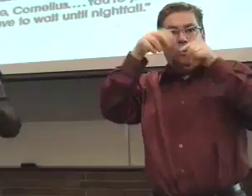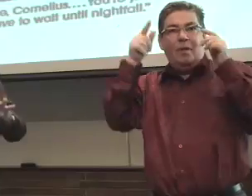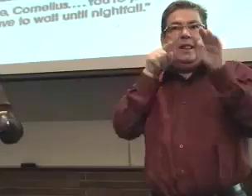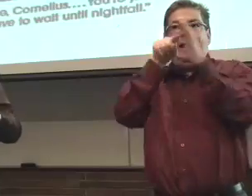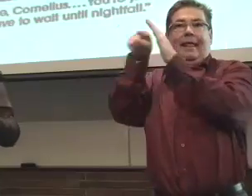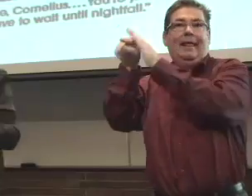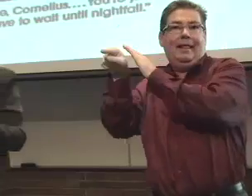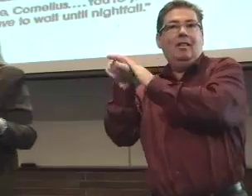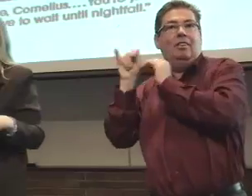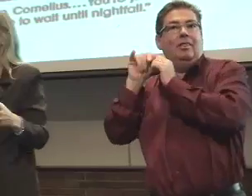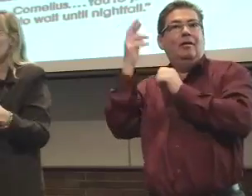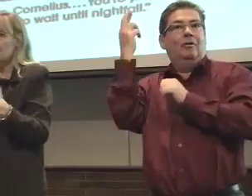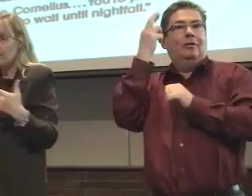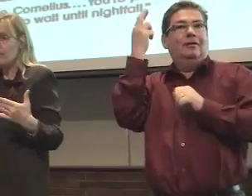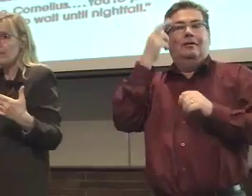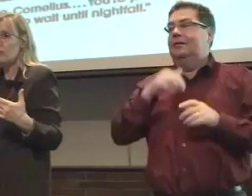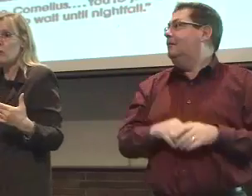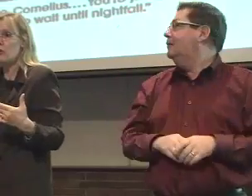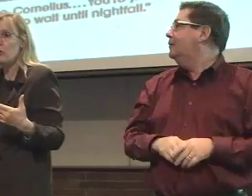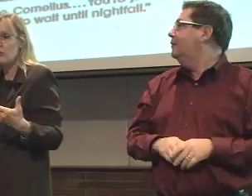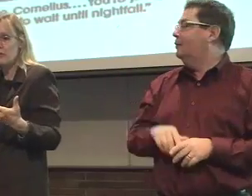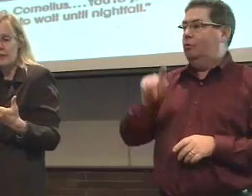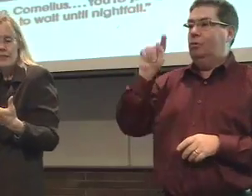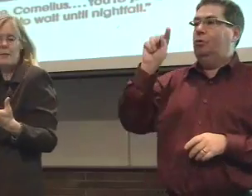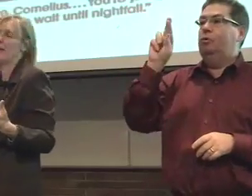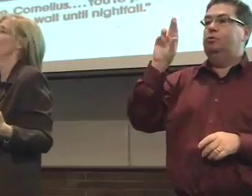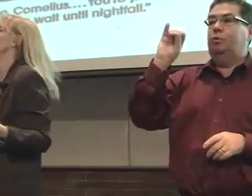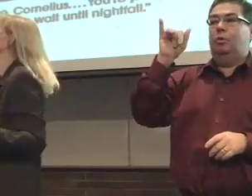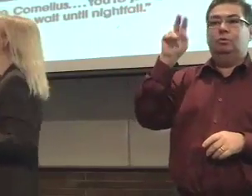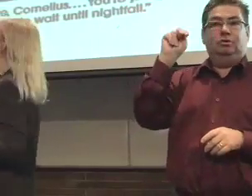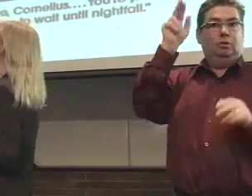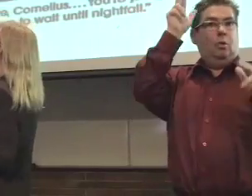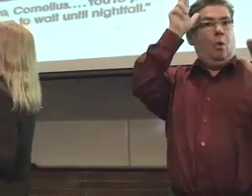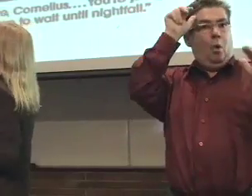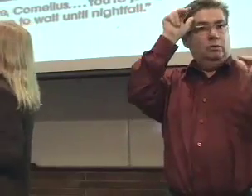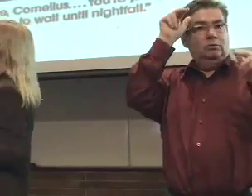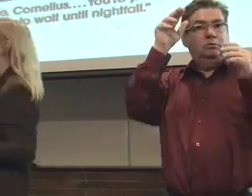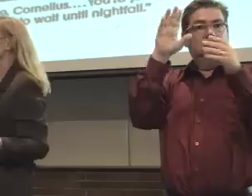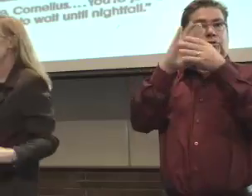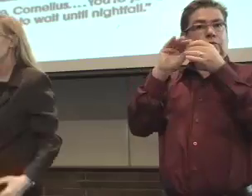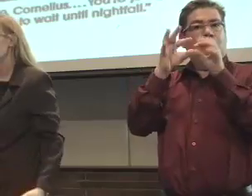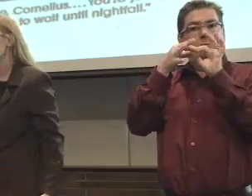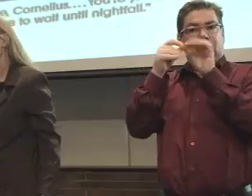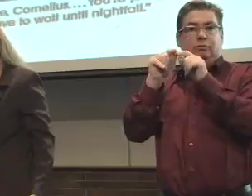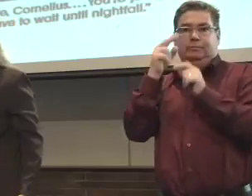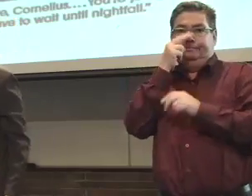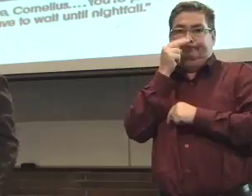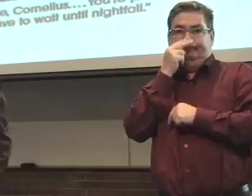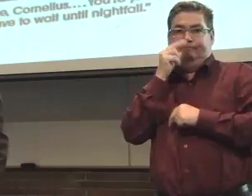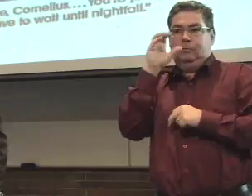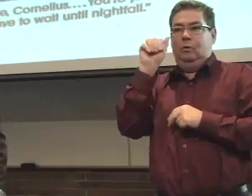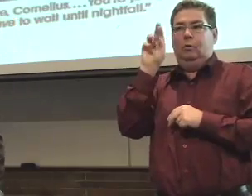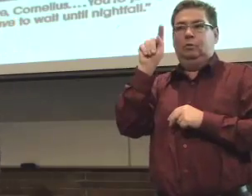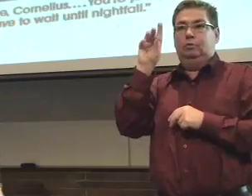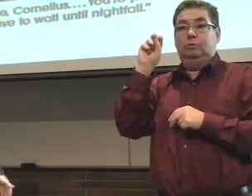everybody there. The Trojan horse story, that's the behind part of it. The part that, to me, is very funny